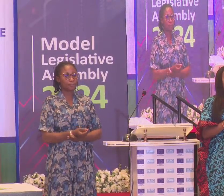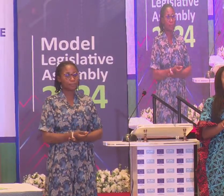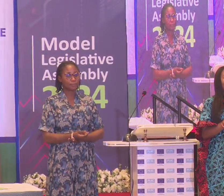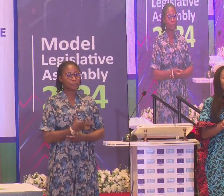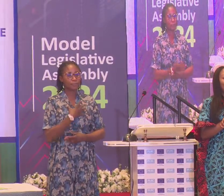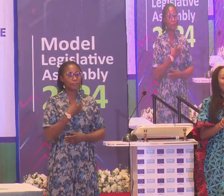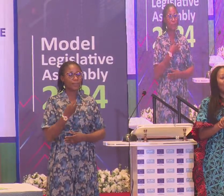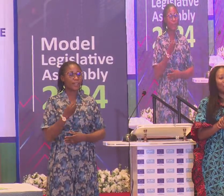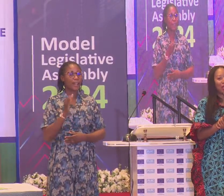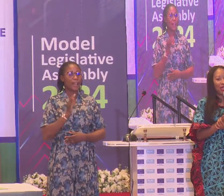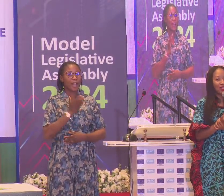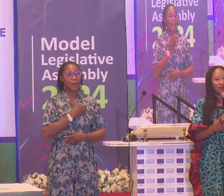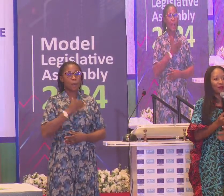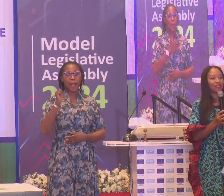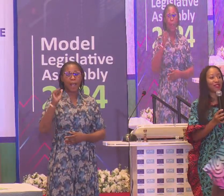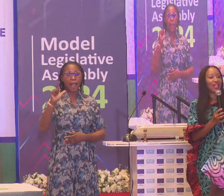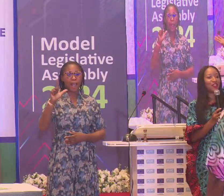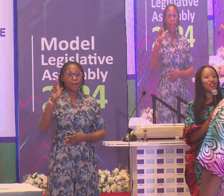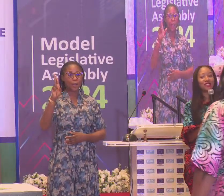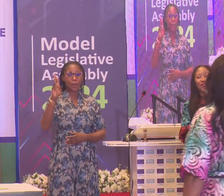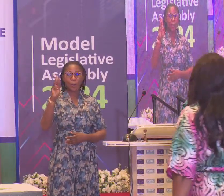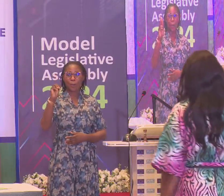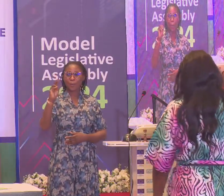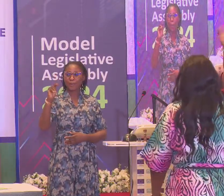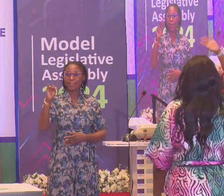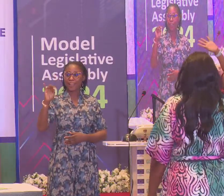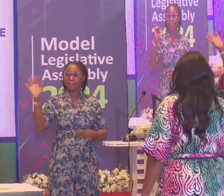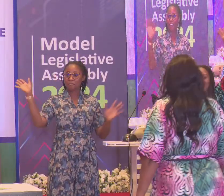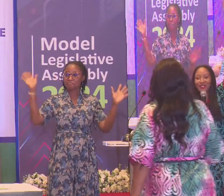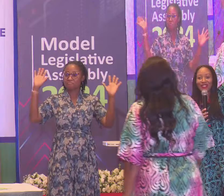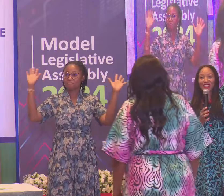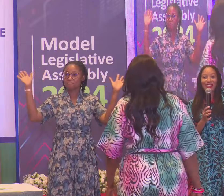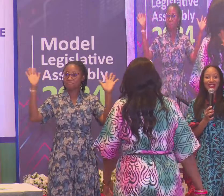And then our alumni, please, can you just give us a wave?